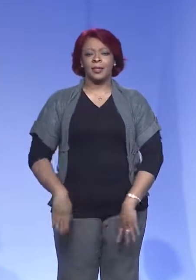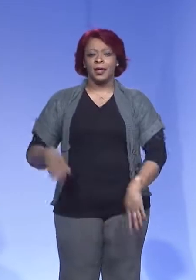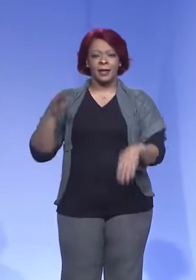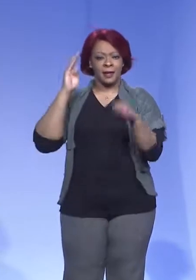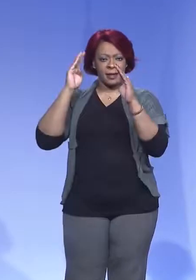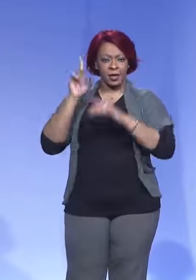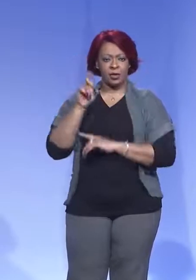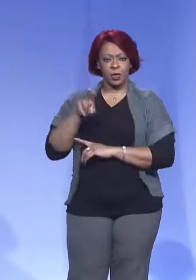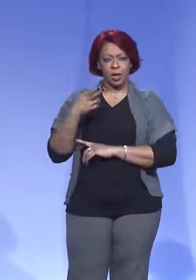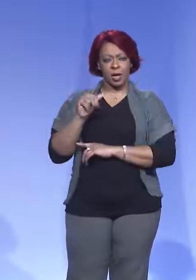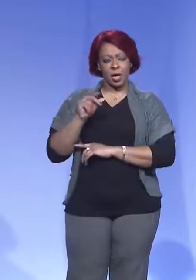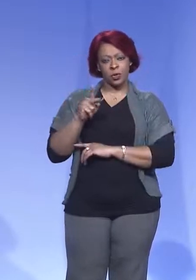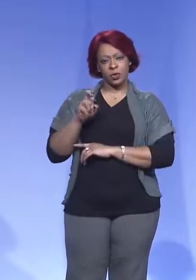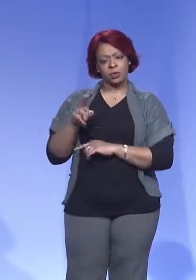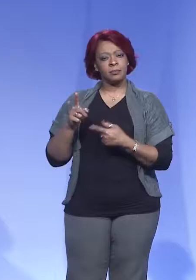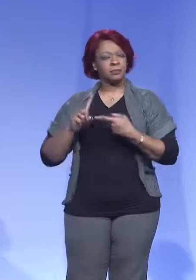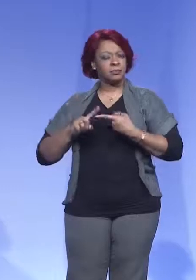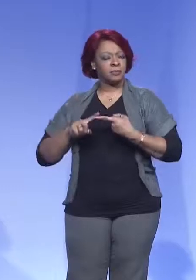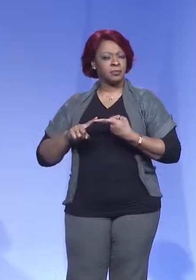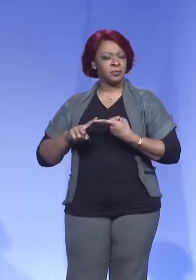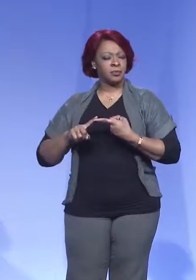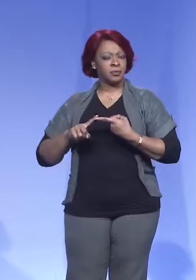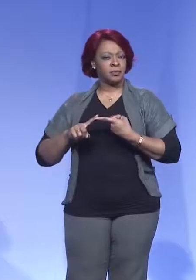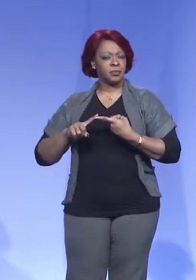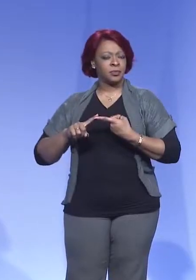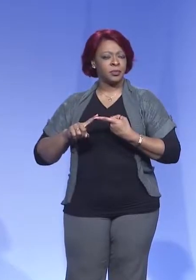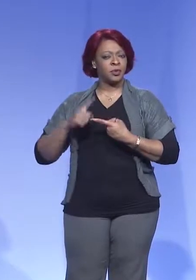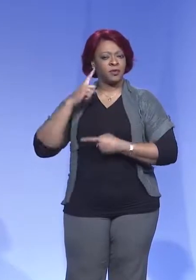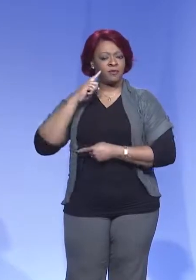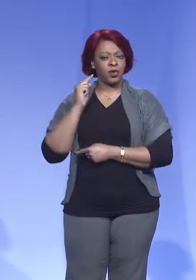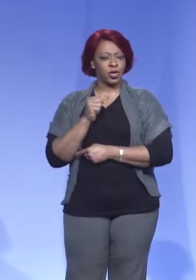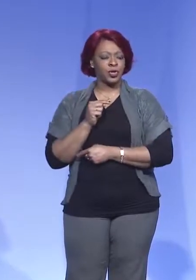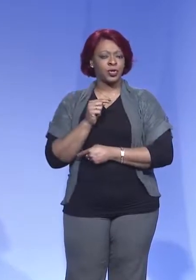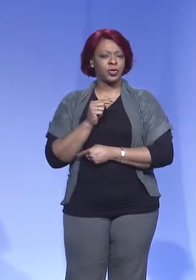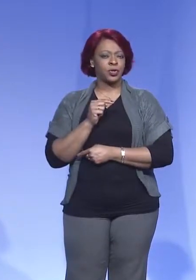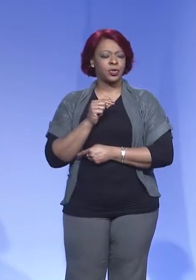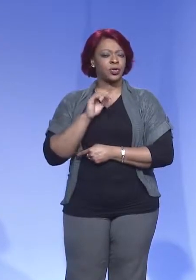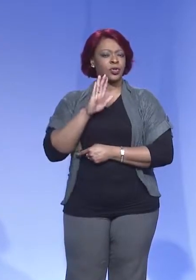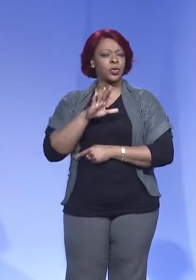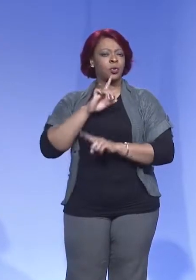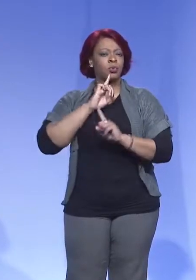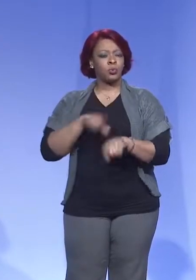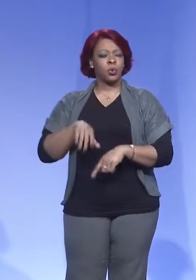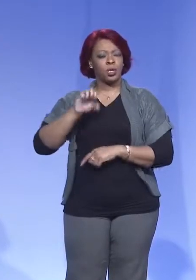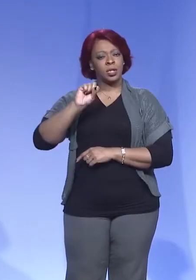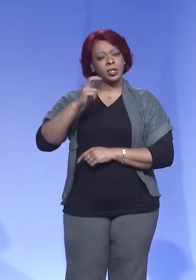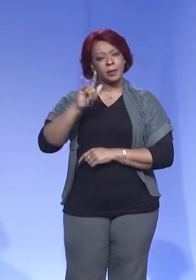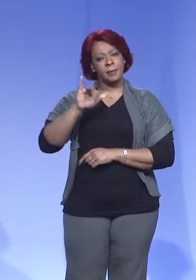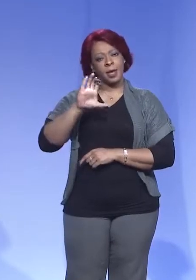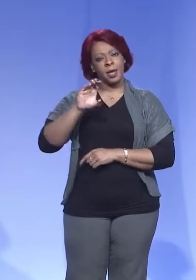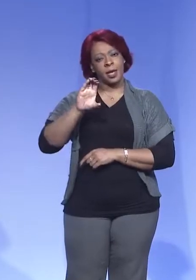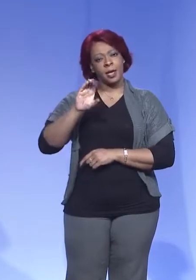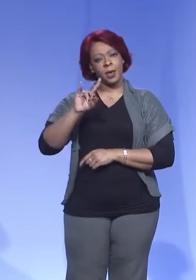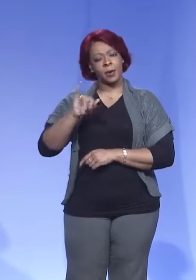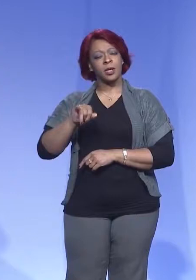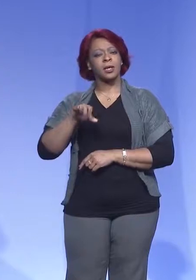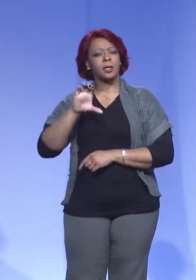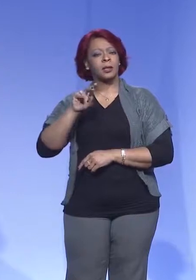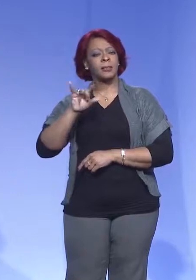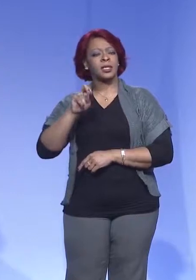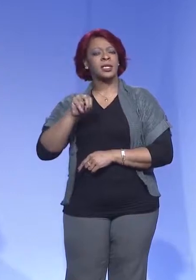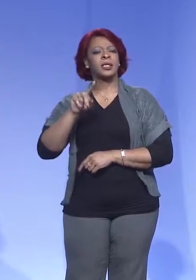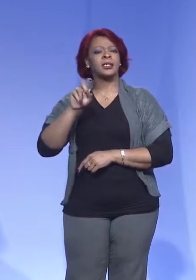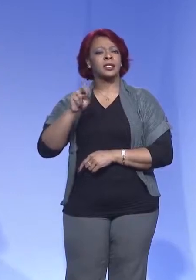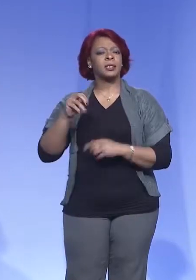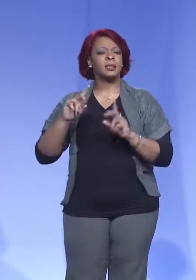Hi, Dr. Haushalter, my first question is for you. In your report to the Shelby County Commission yesterday, you said the Tennessee